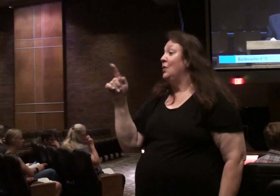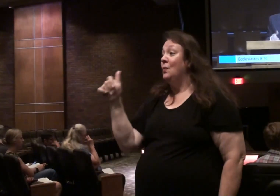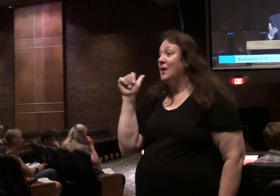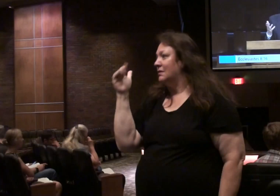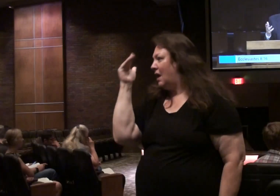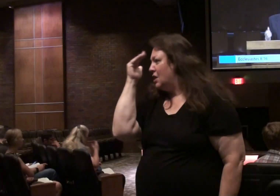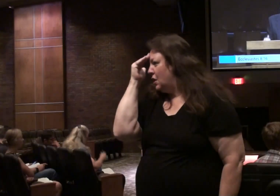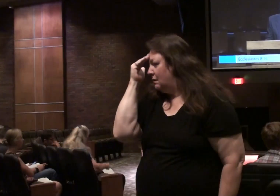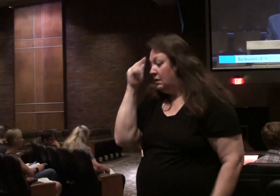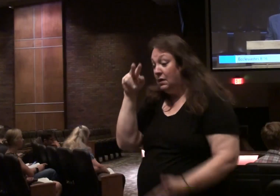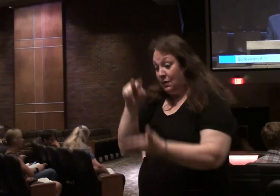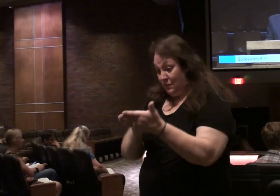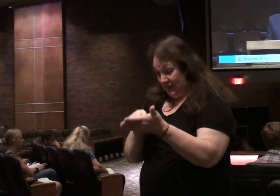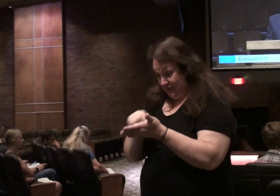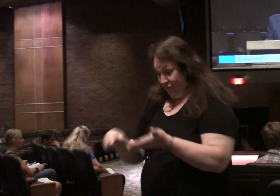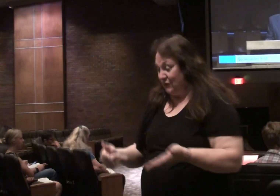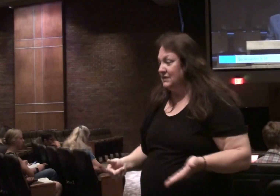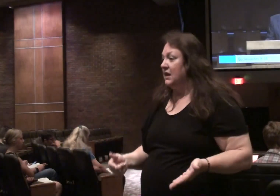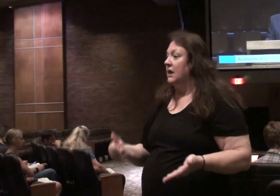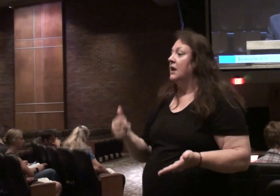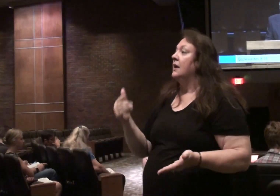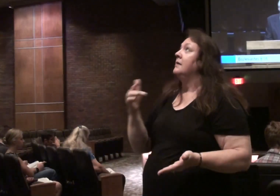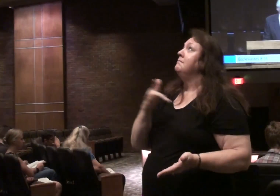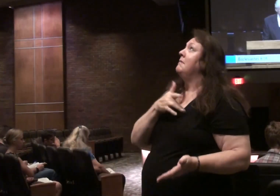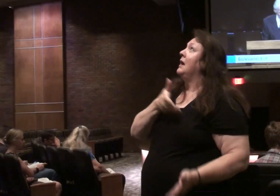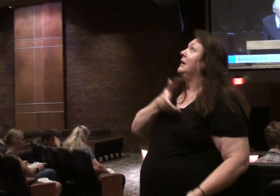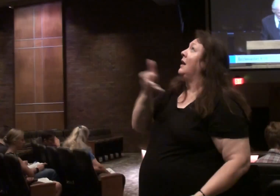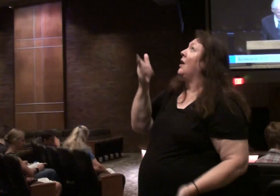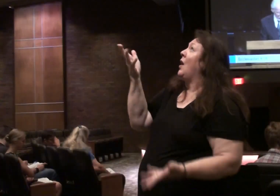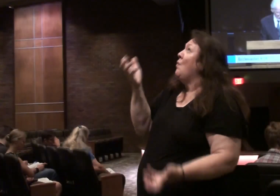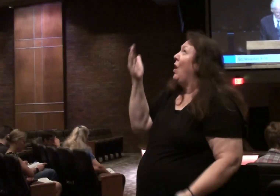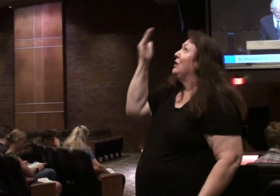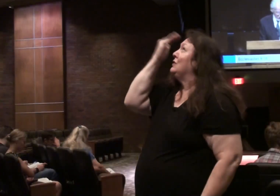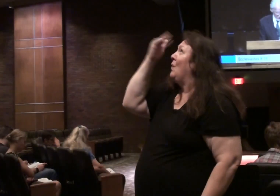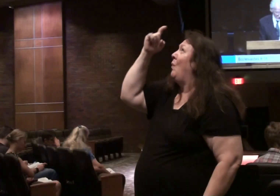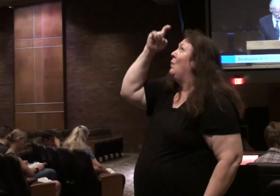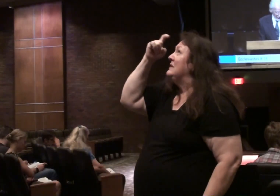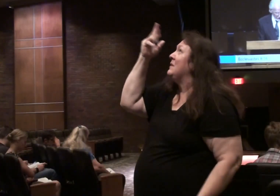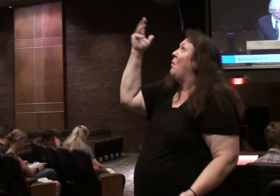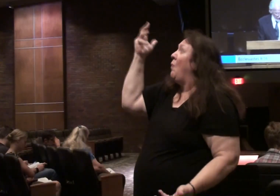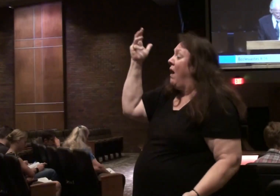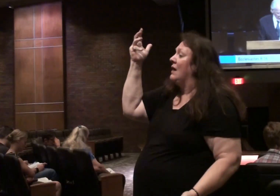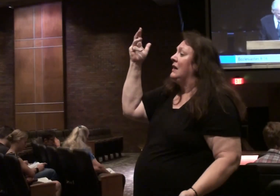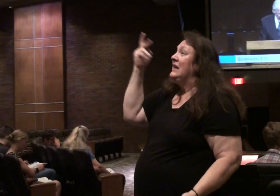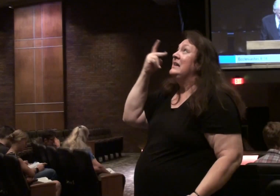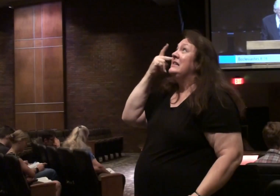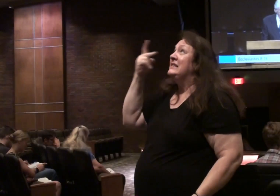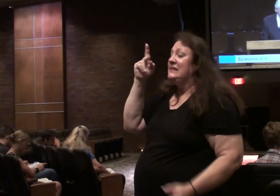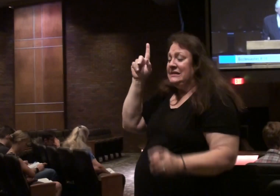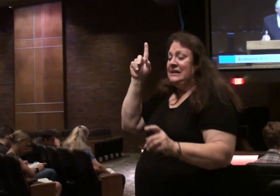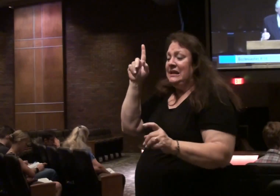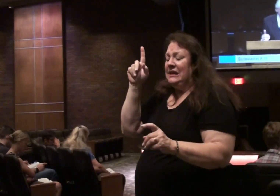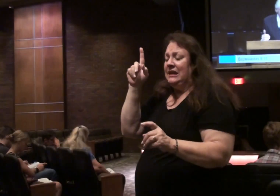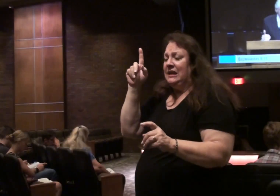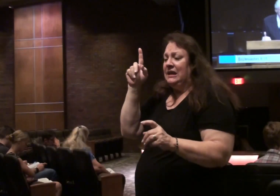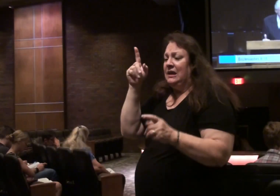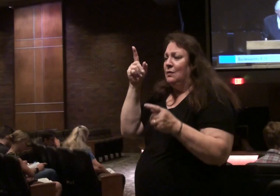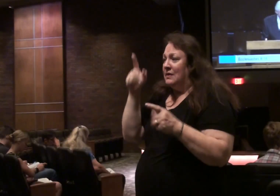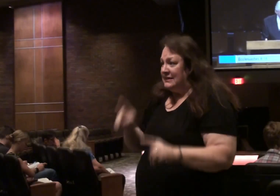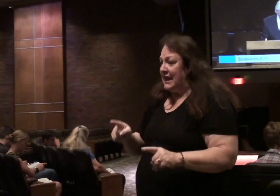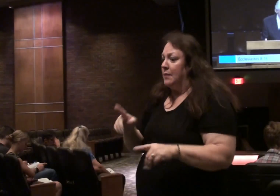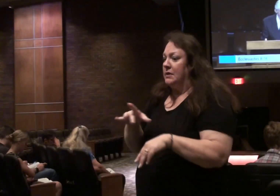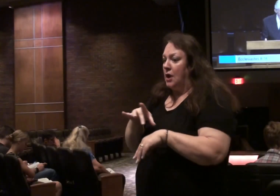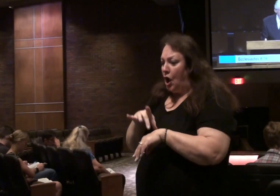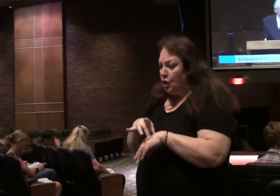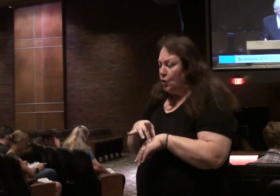know. Let me read the verses. When I gave my heart to know wisdom, and to see the task which has been done on